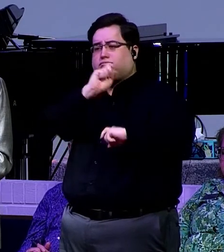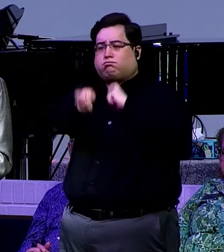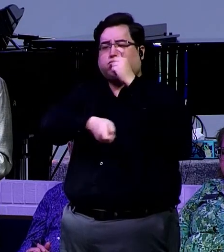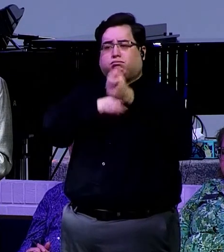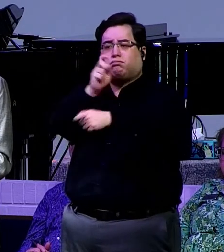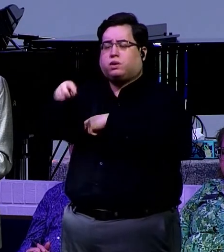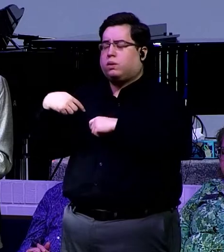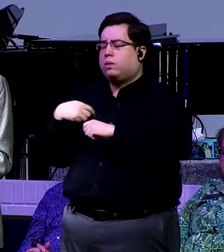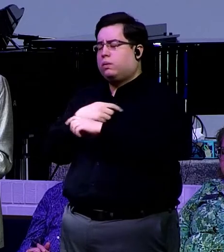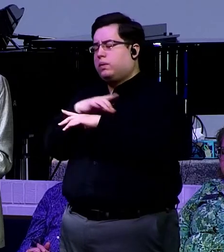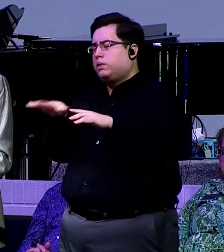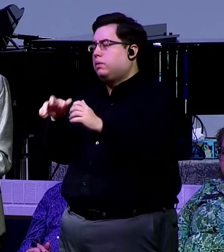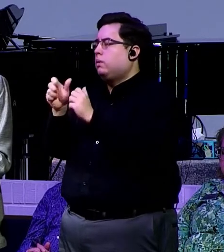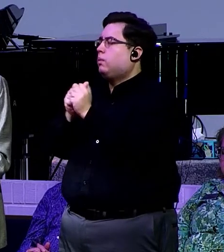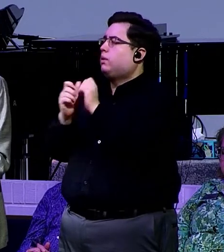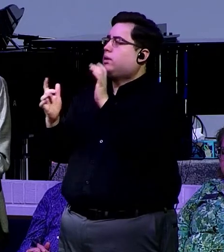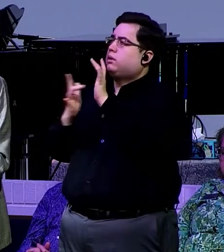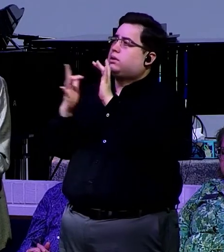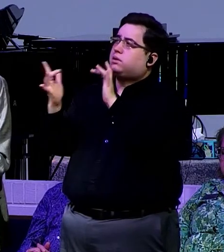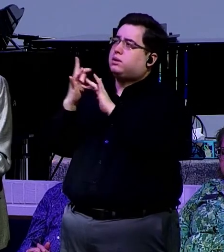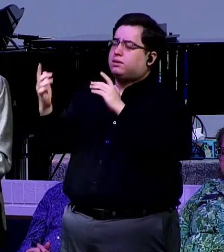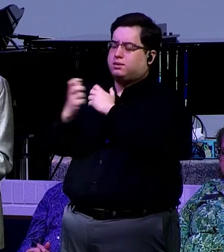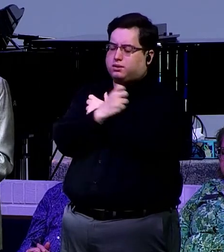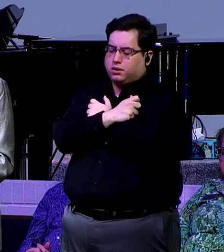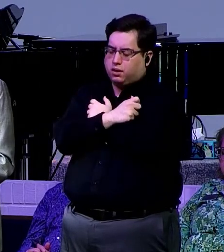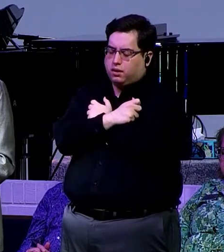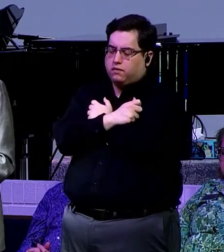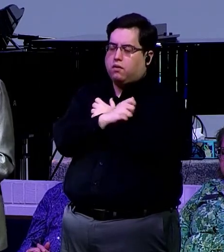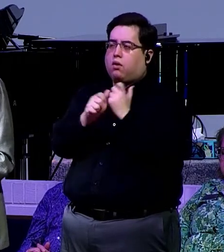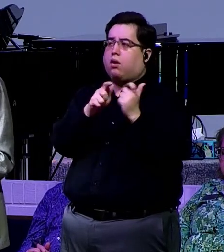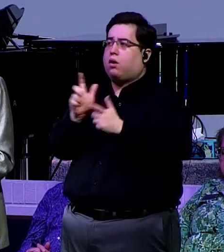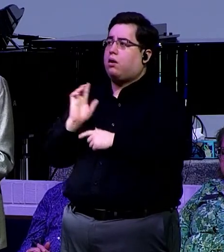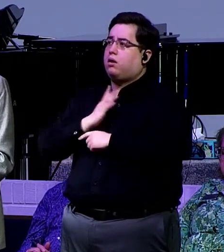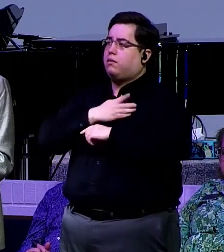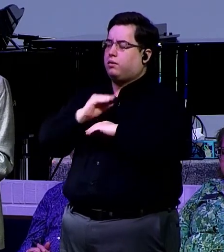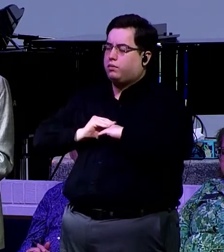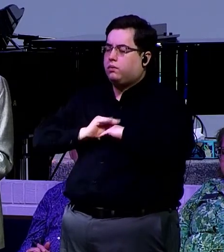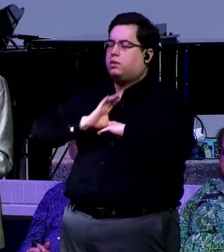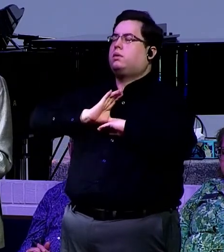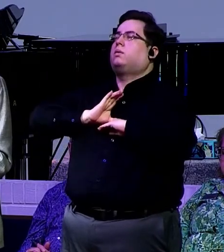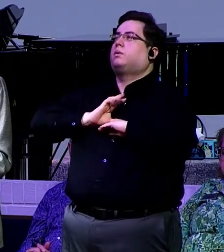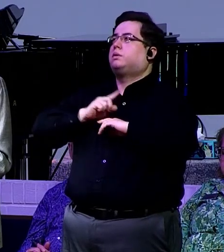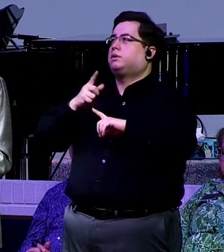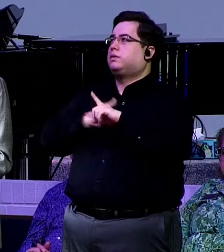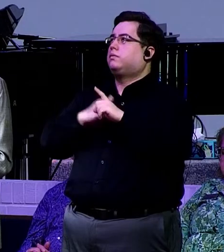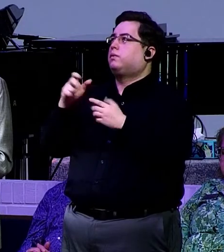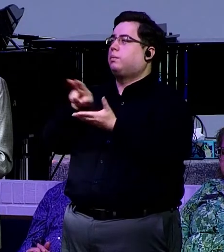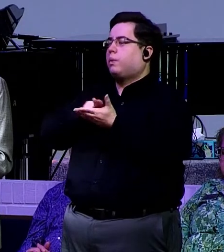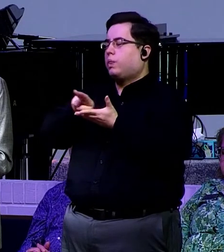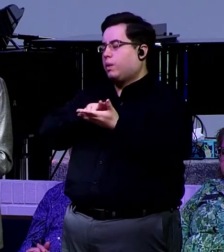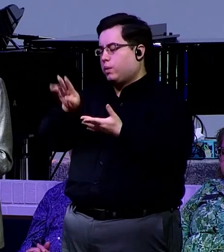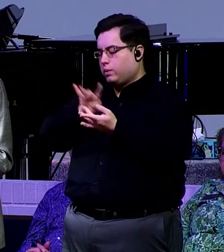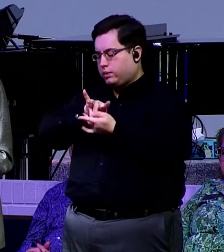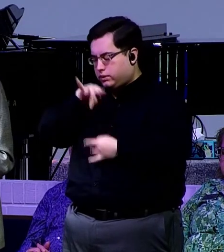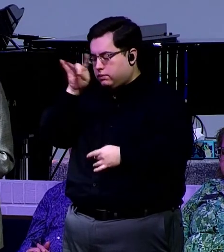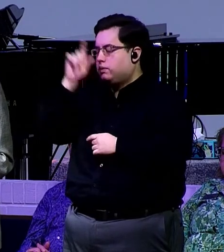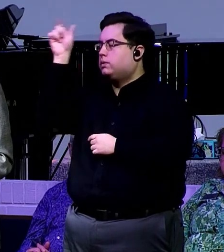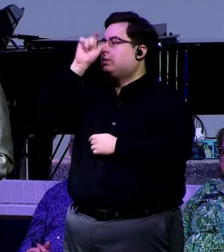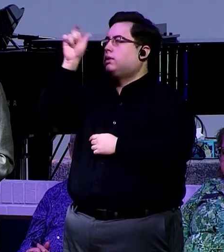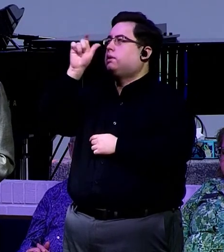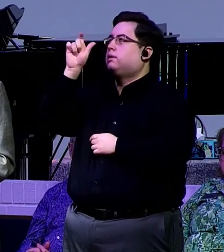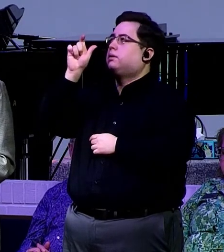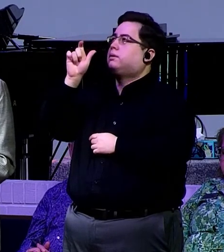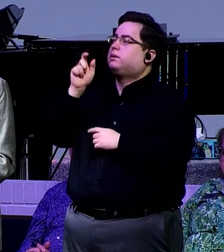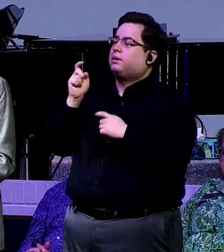love. All our renewal comes from the Holy Spirit's wisdom. Deal graciously